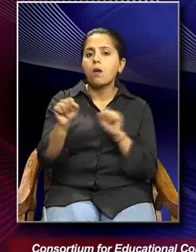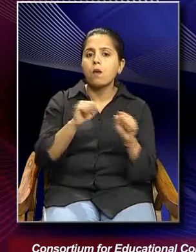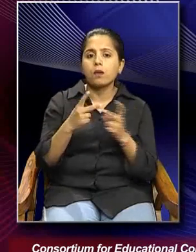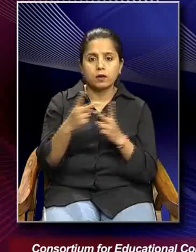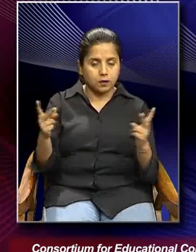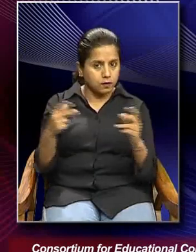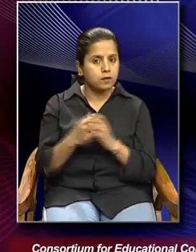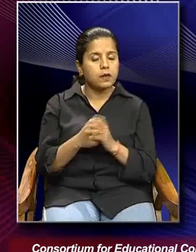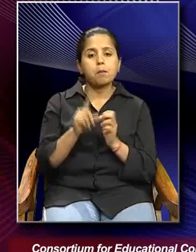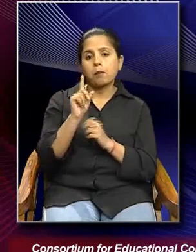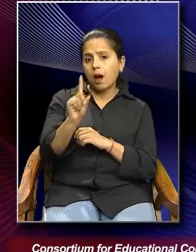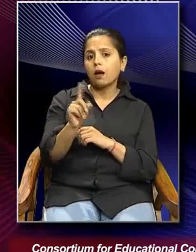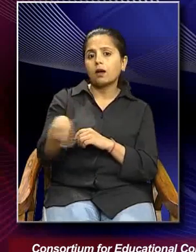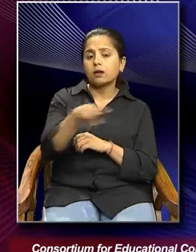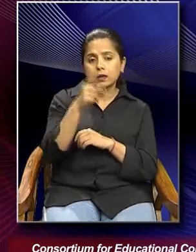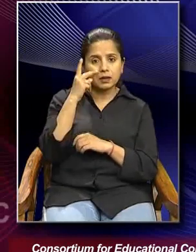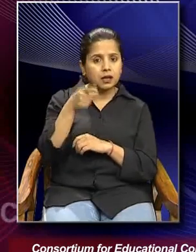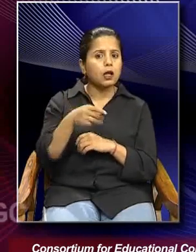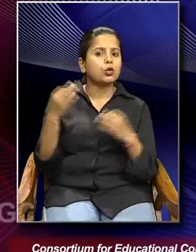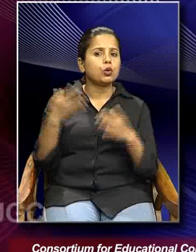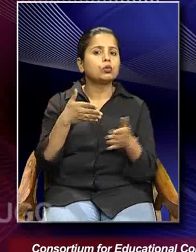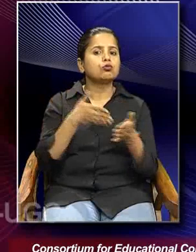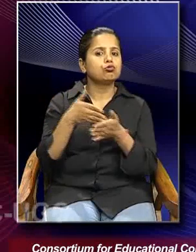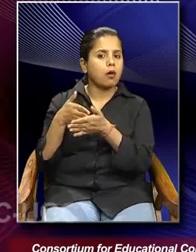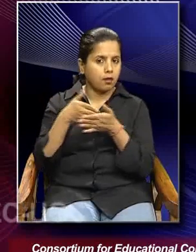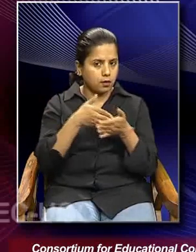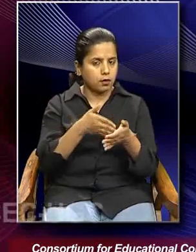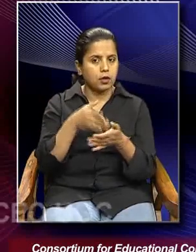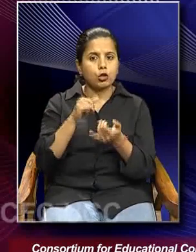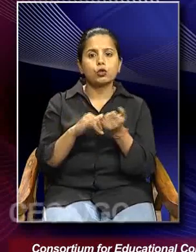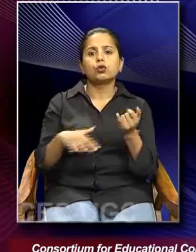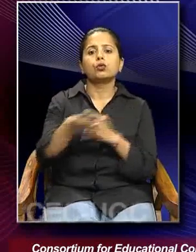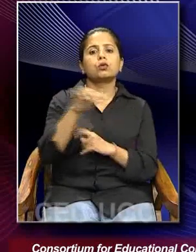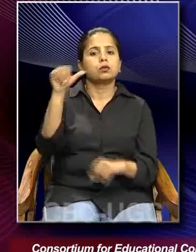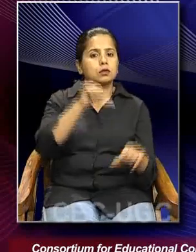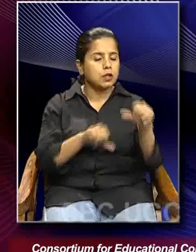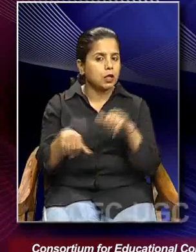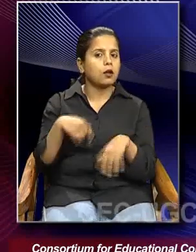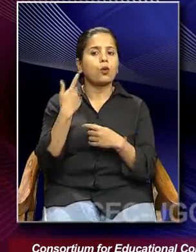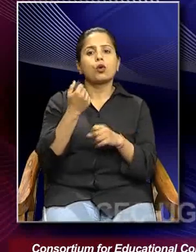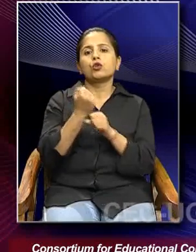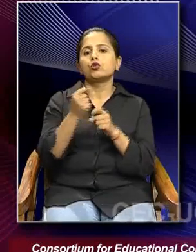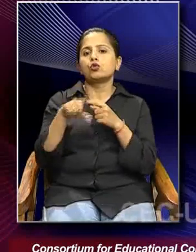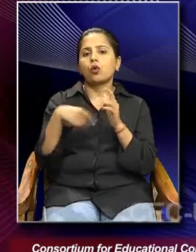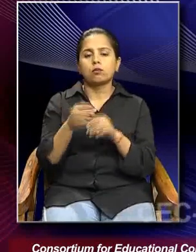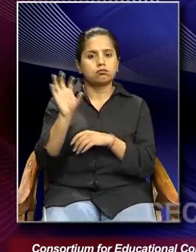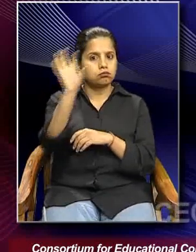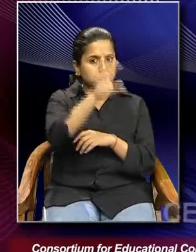but yet these are new challenges that social scientists, including geographers and demographers, has